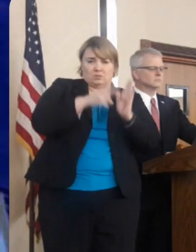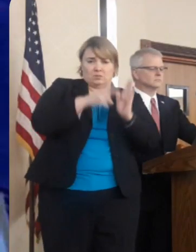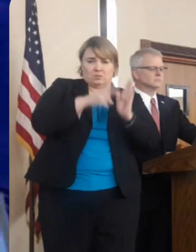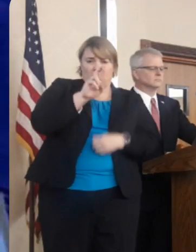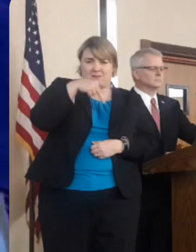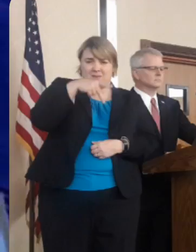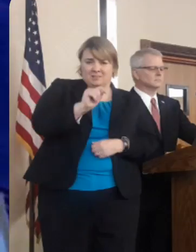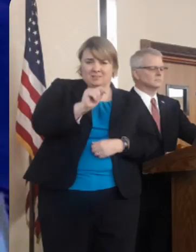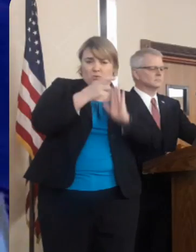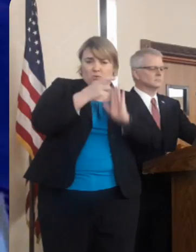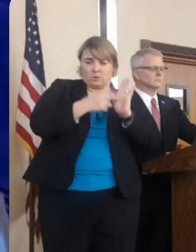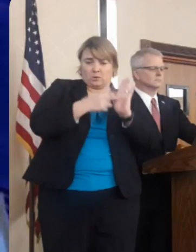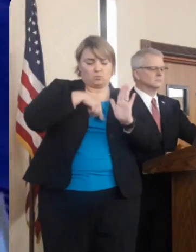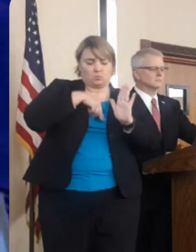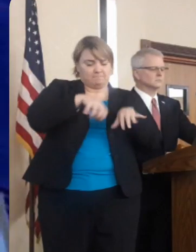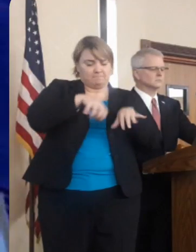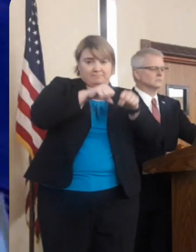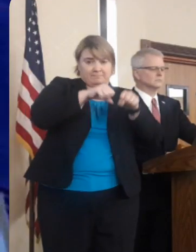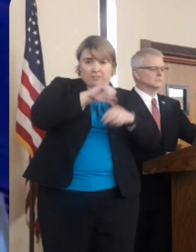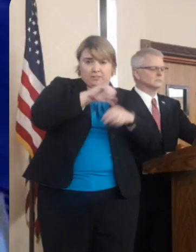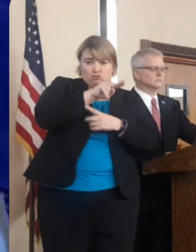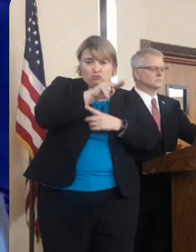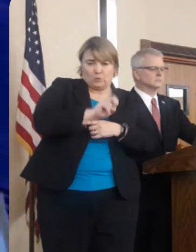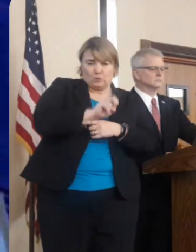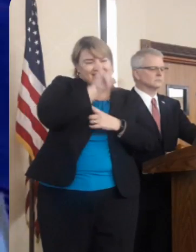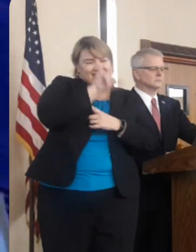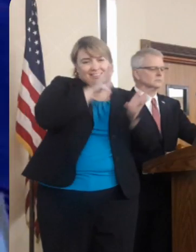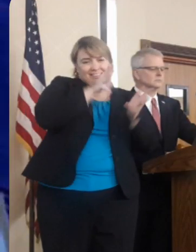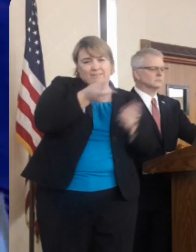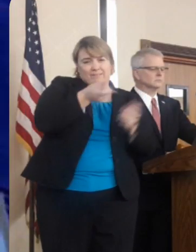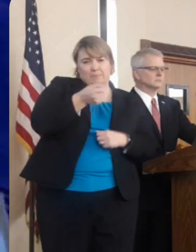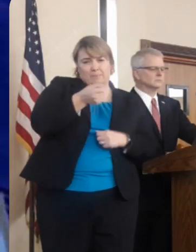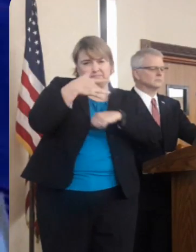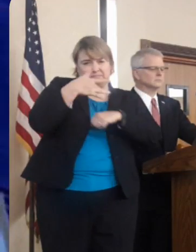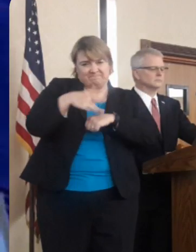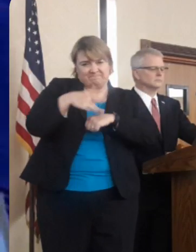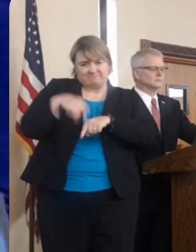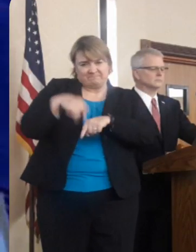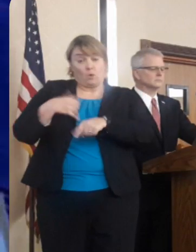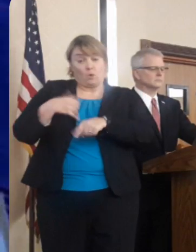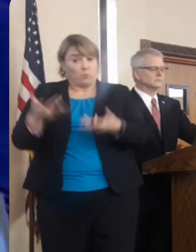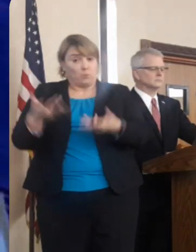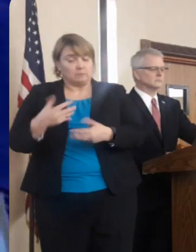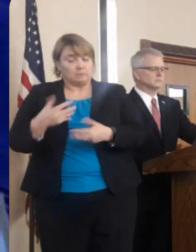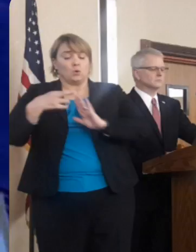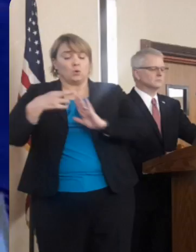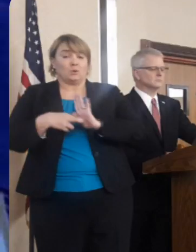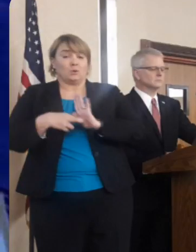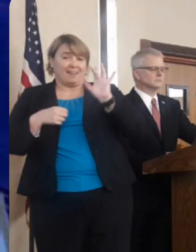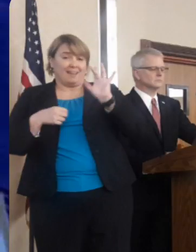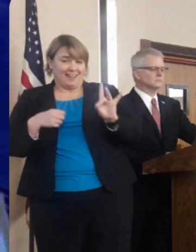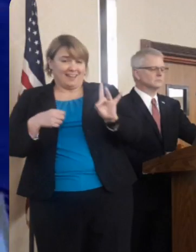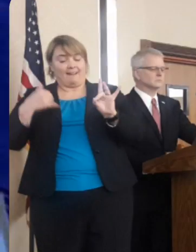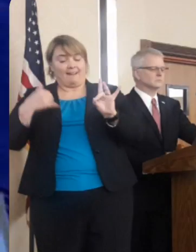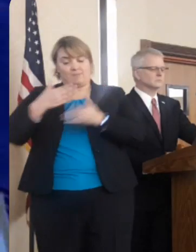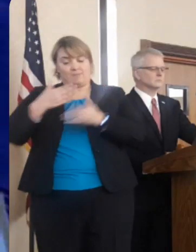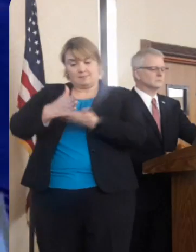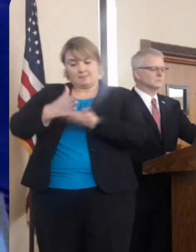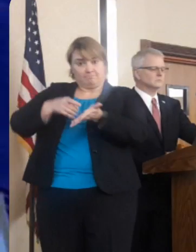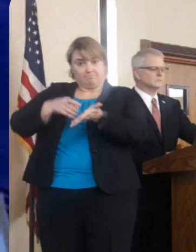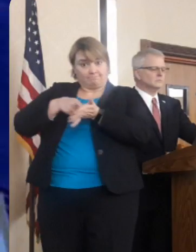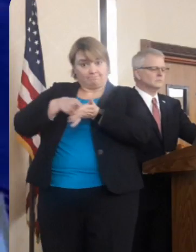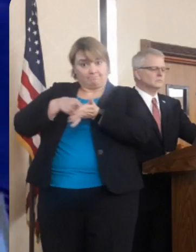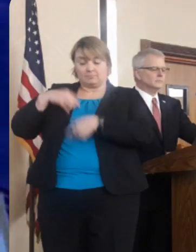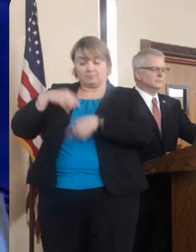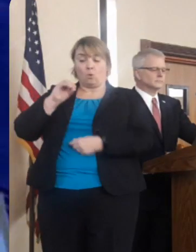And that vacuum is that in Rule 8, there are provisions where the officials committee is called to